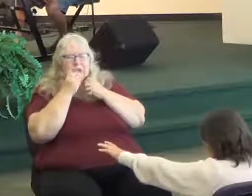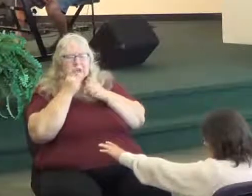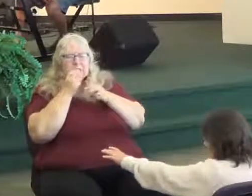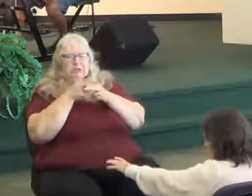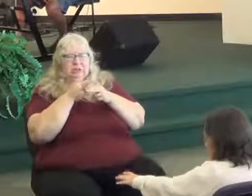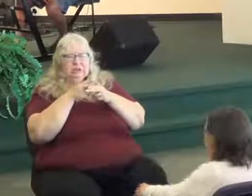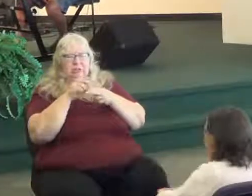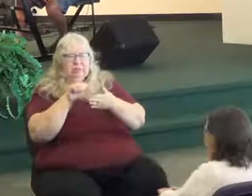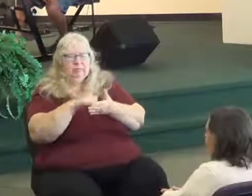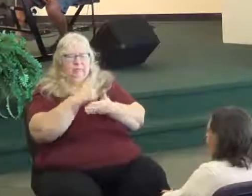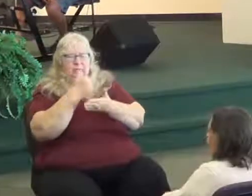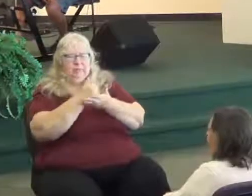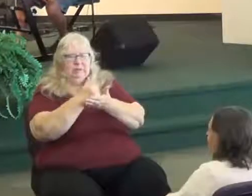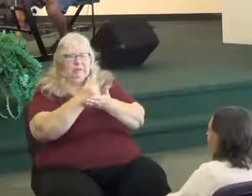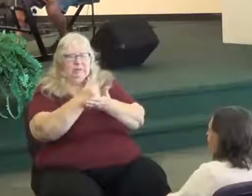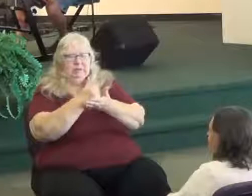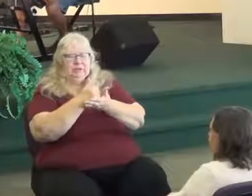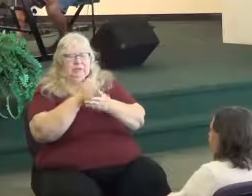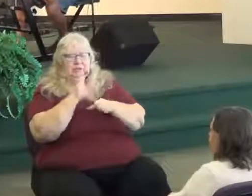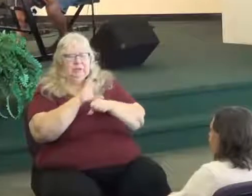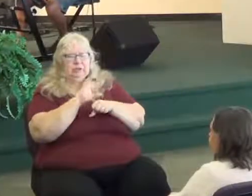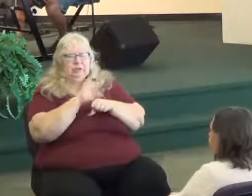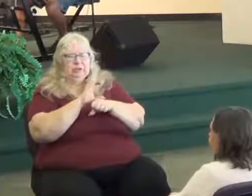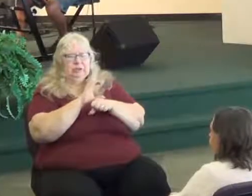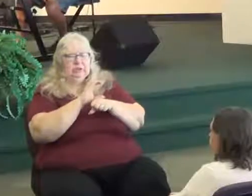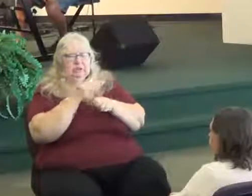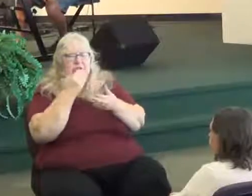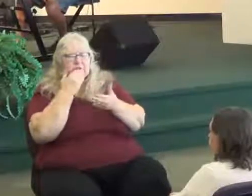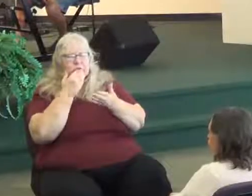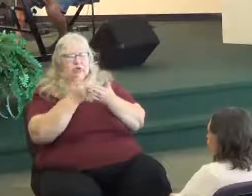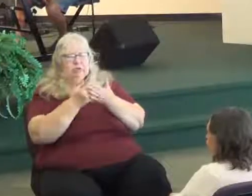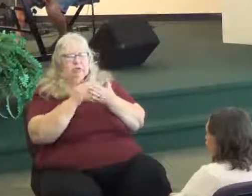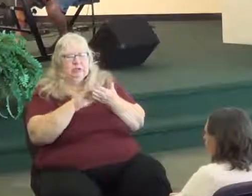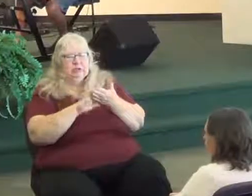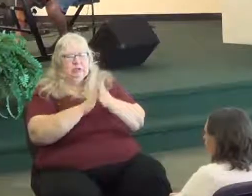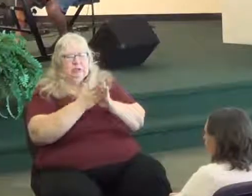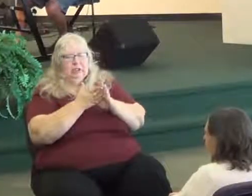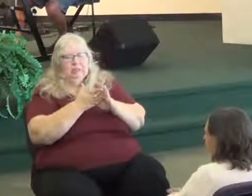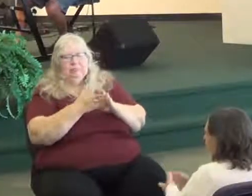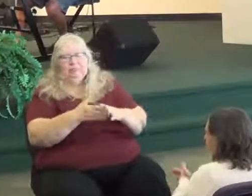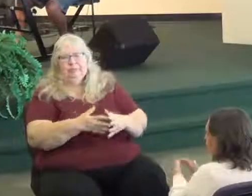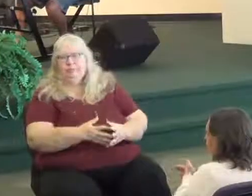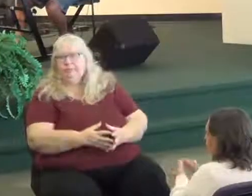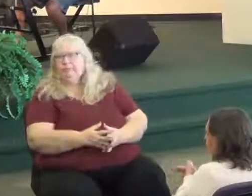Amen. Church, that's as good as it gets.